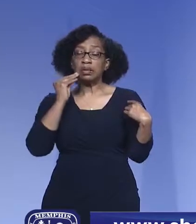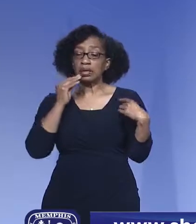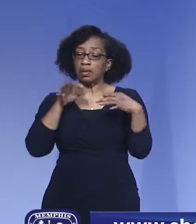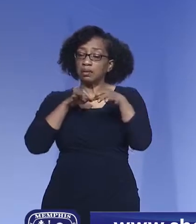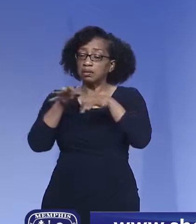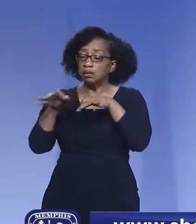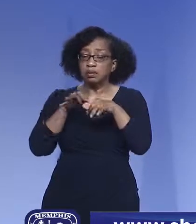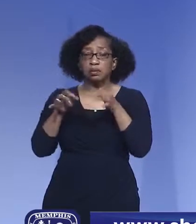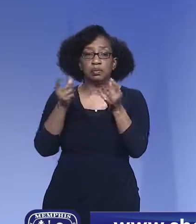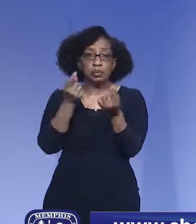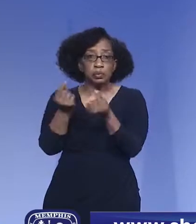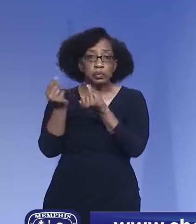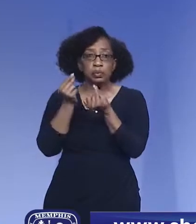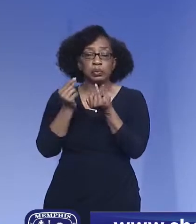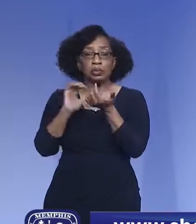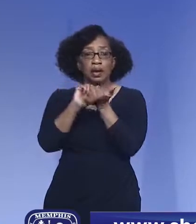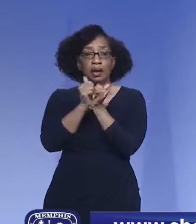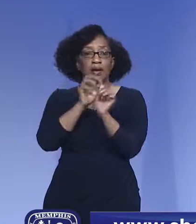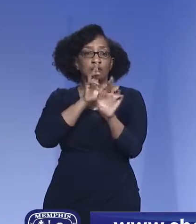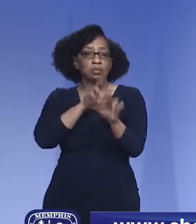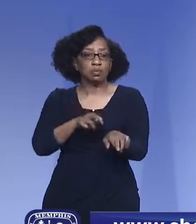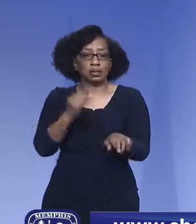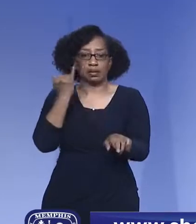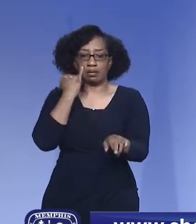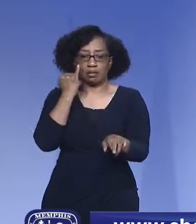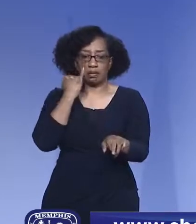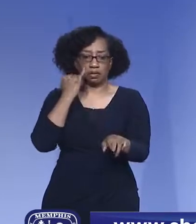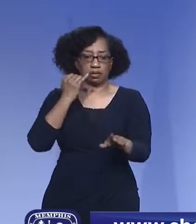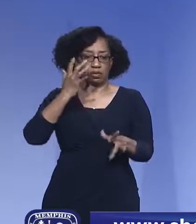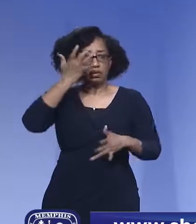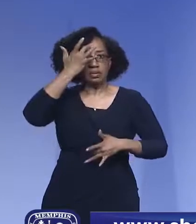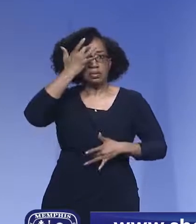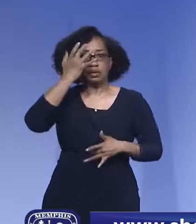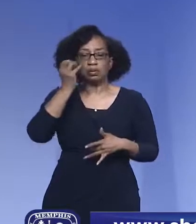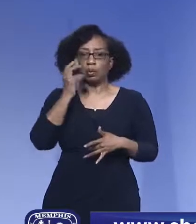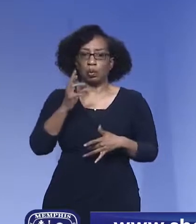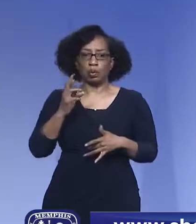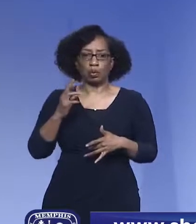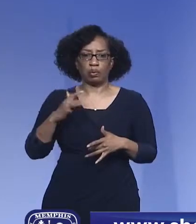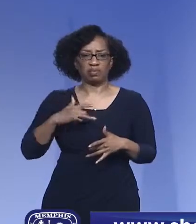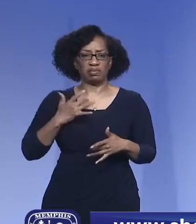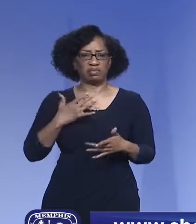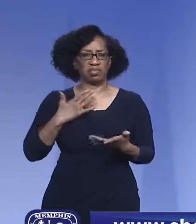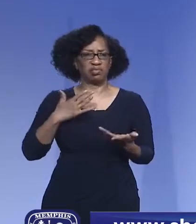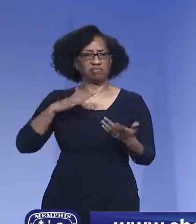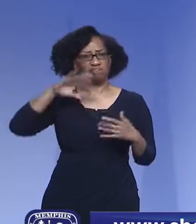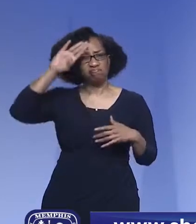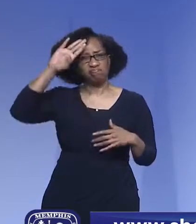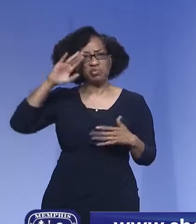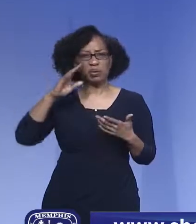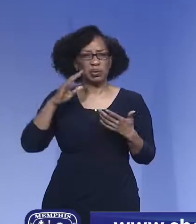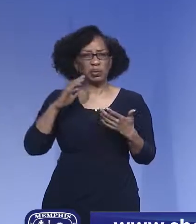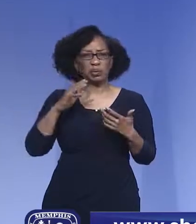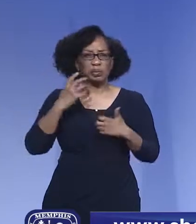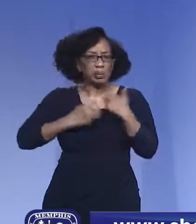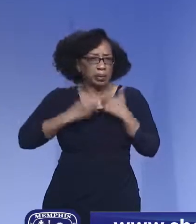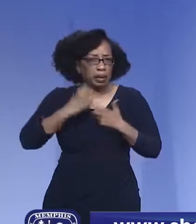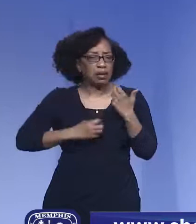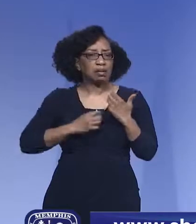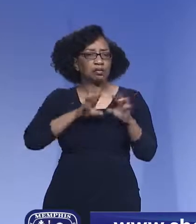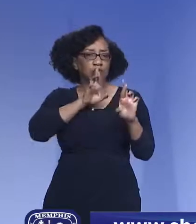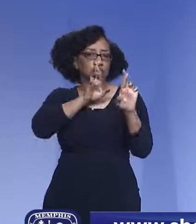instructions on how you could report any adverse event or any side effects that you may be experiencing. And so